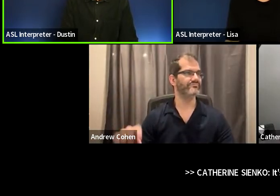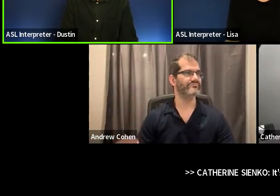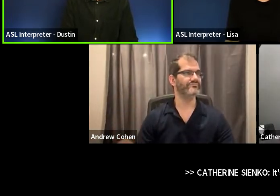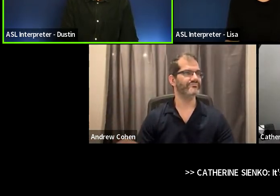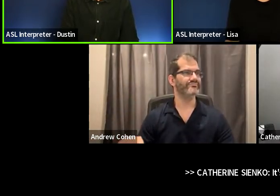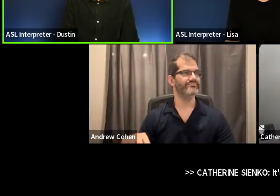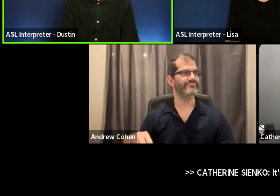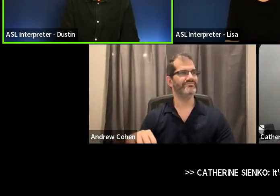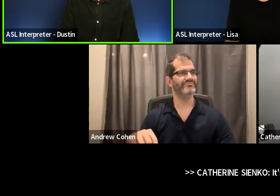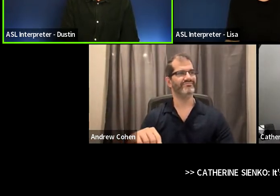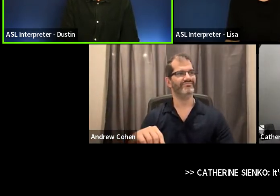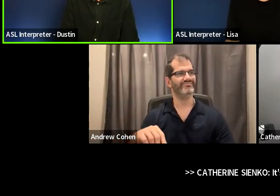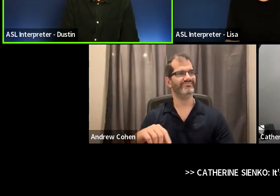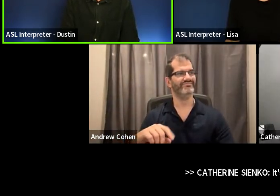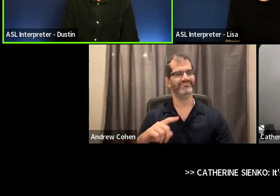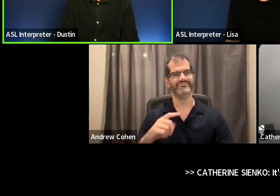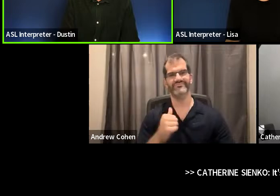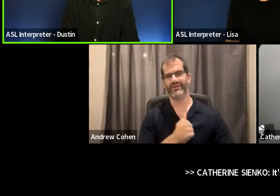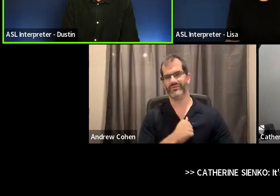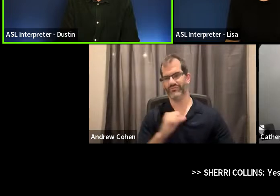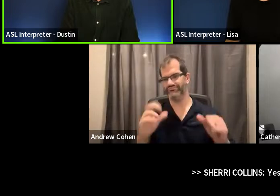I see Commissioner Cohen.